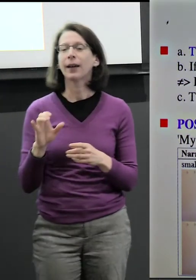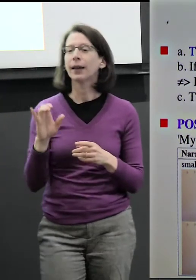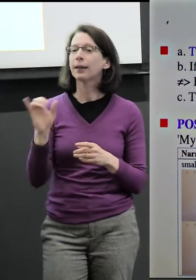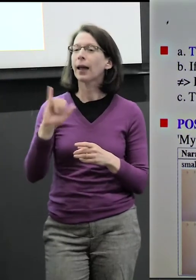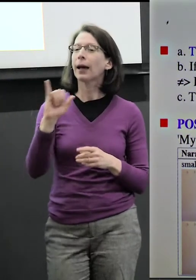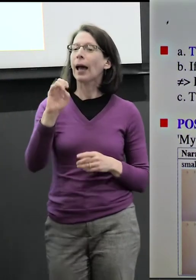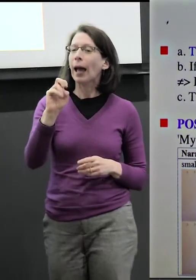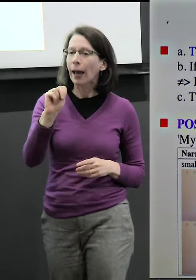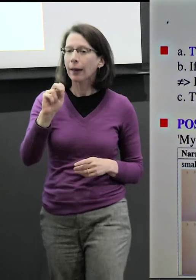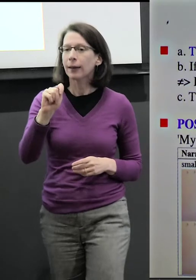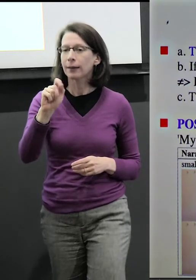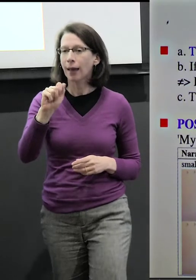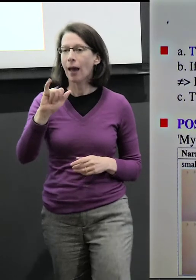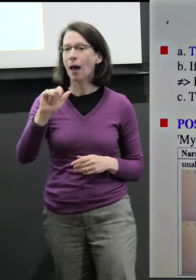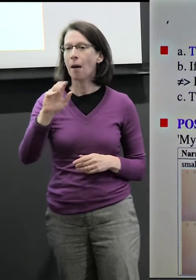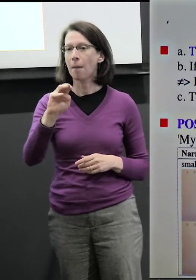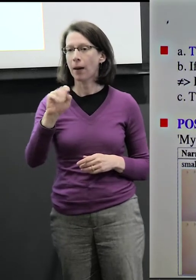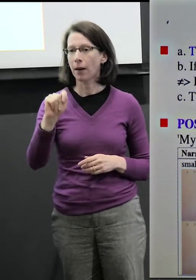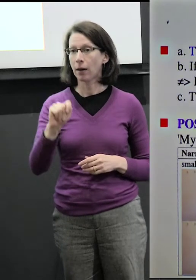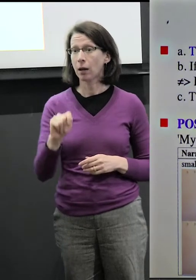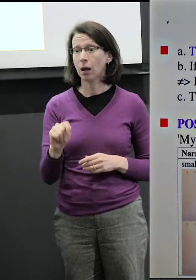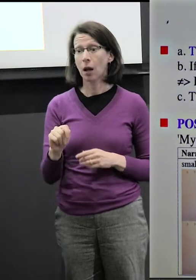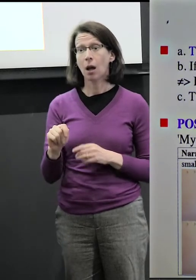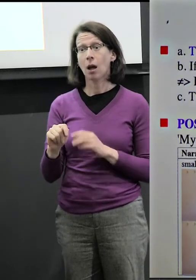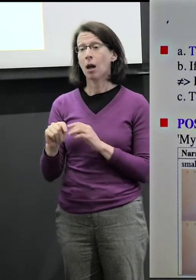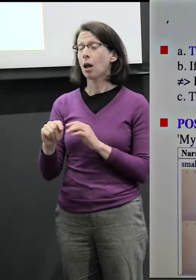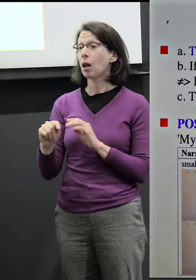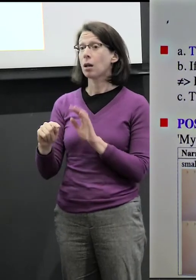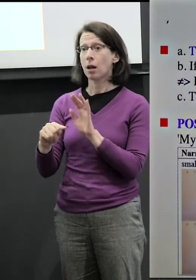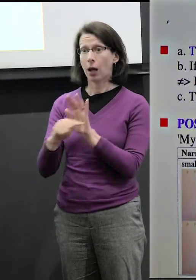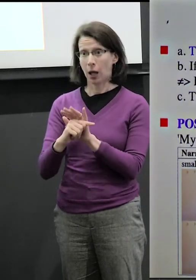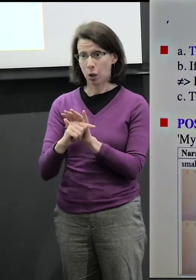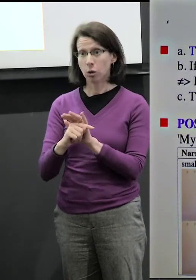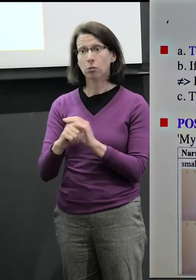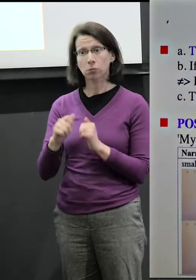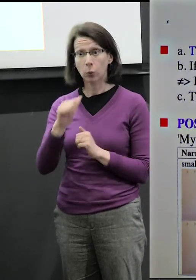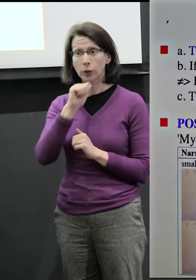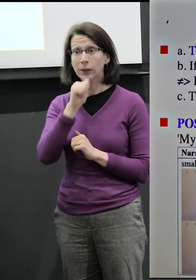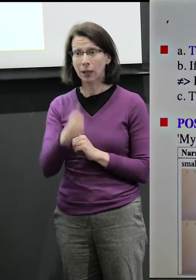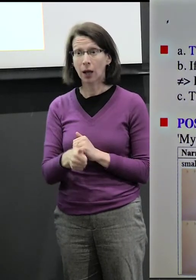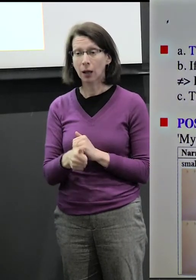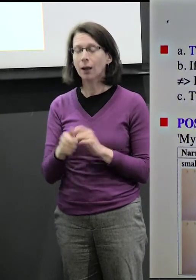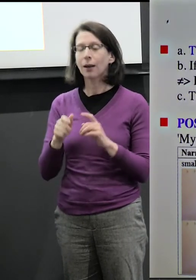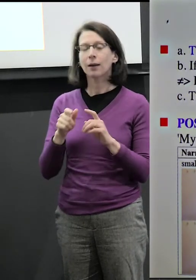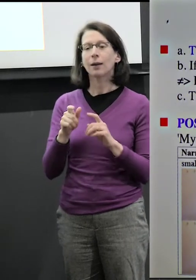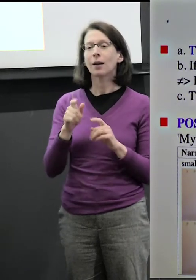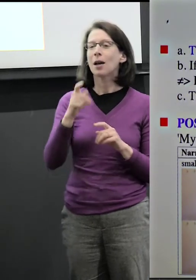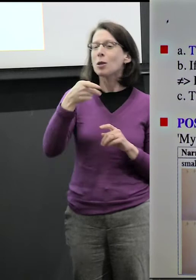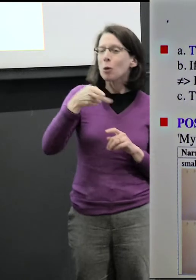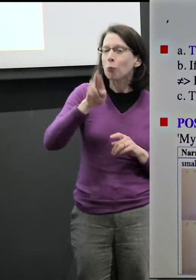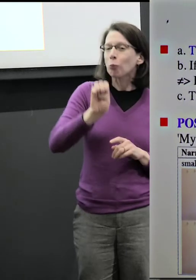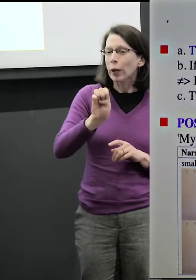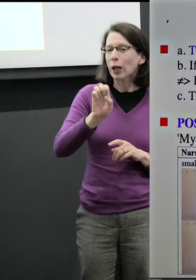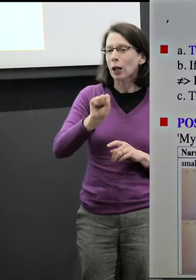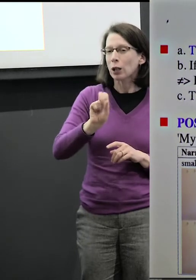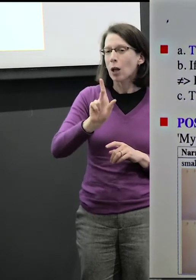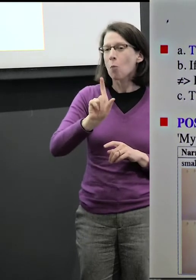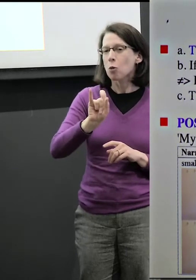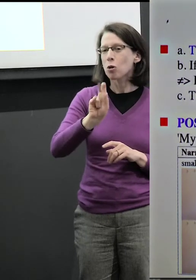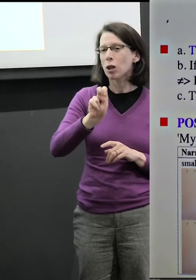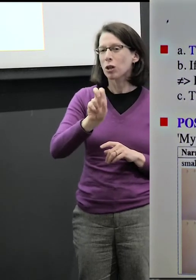It is denied by negation, unlike the presuppositions that we saw before, which were not denied by